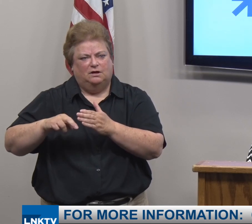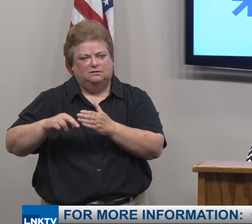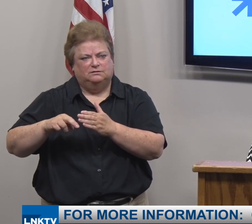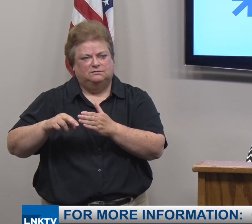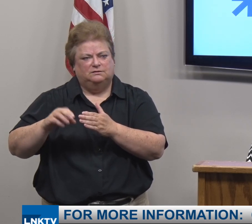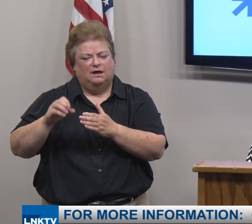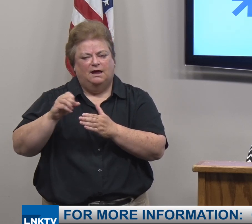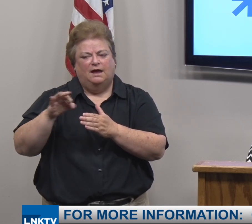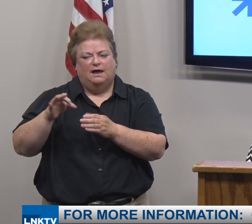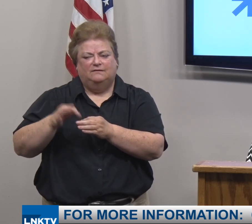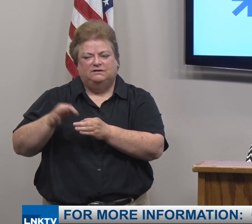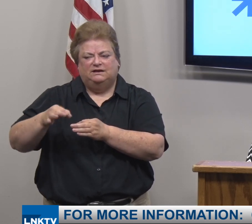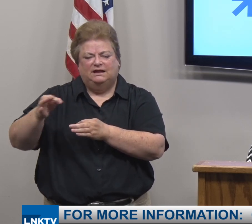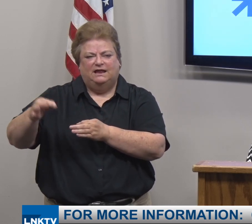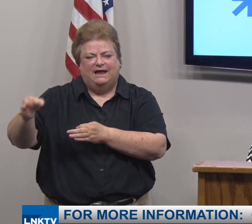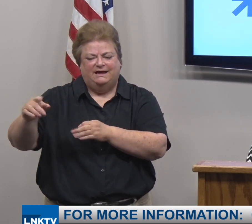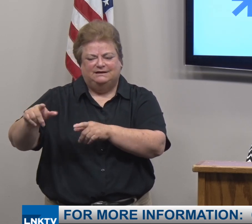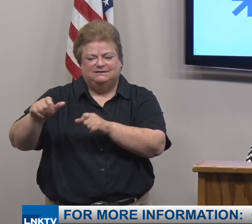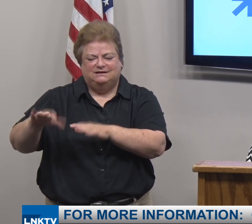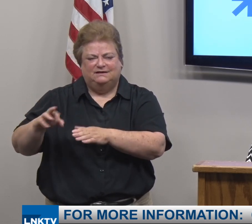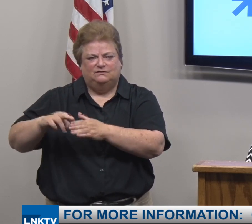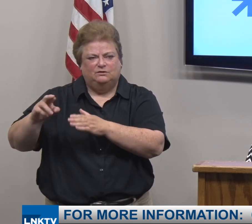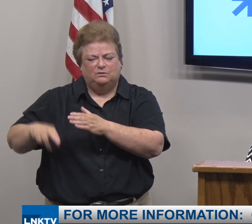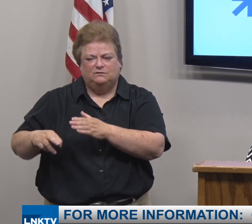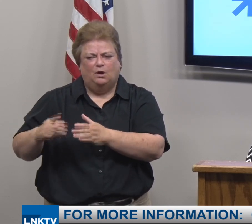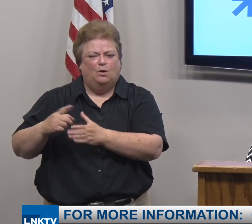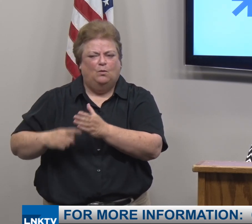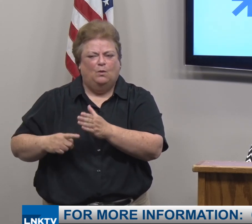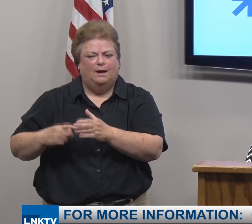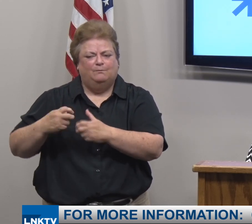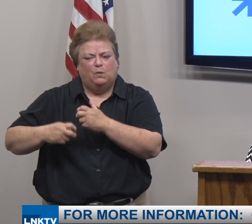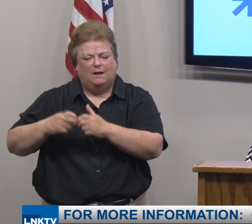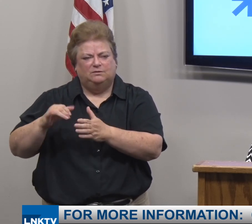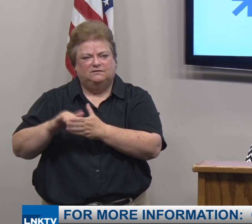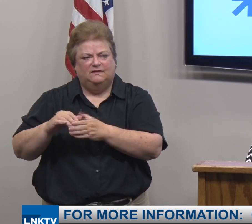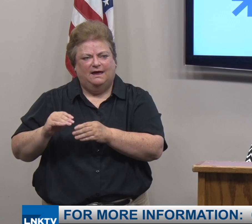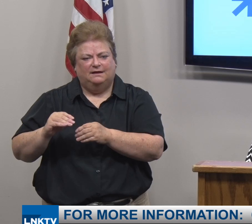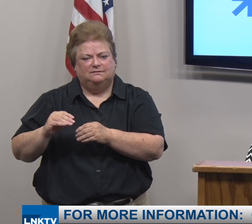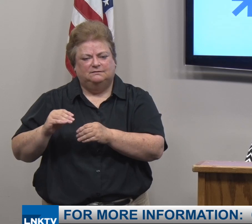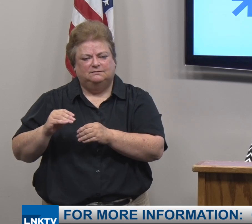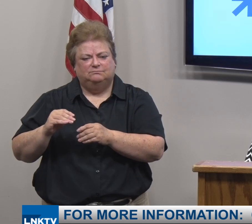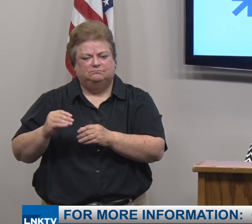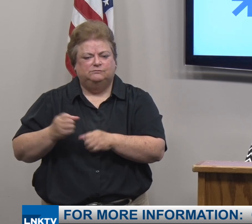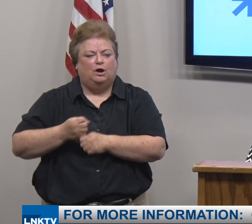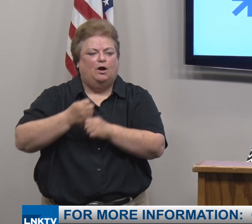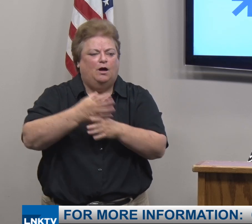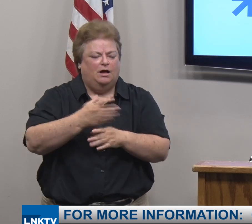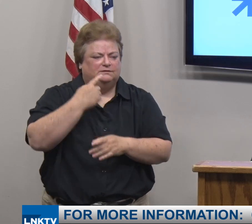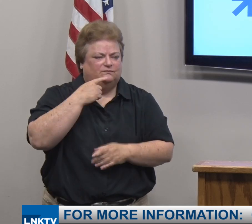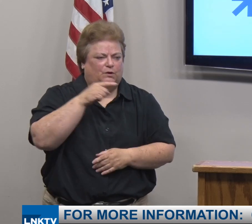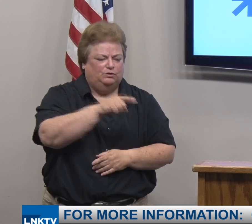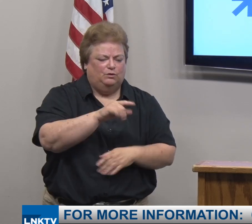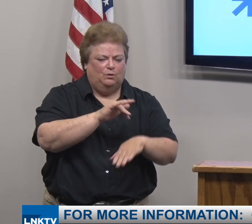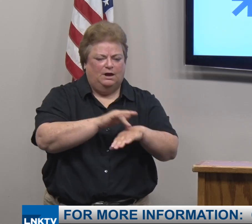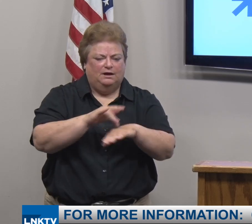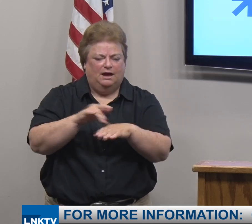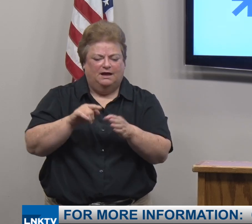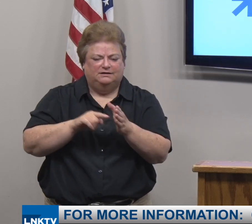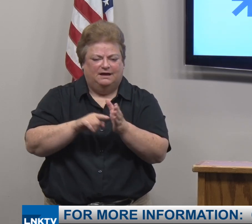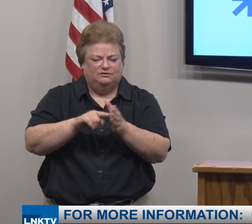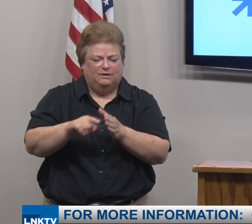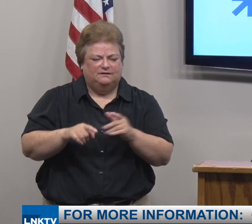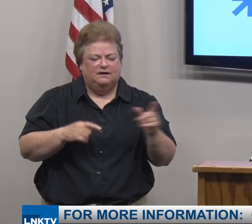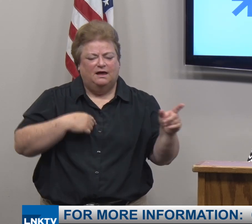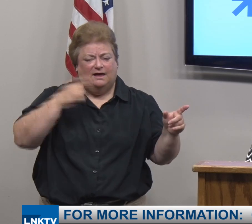delayed testing results? What kinds of problems does that cause for you and your contactors? I think the mayor outlined